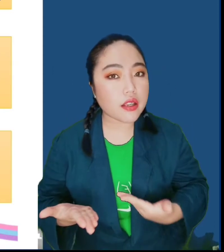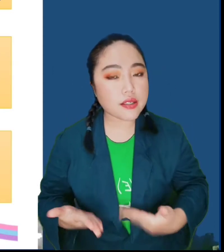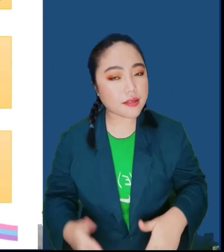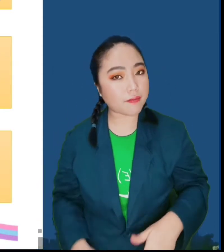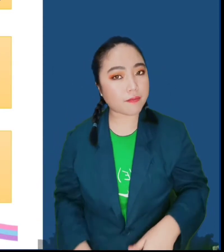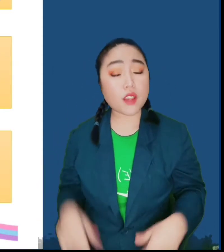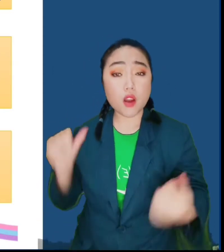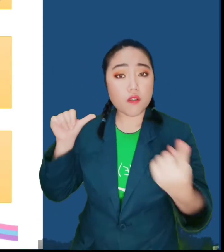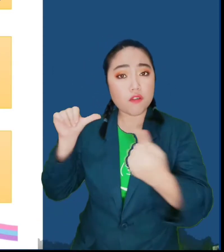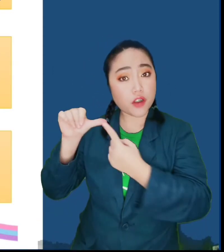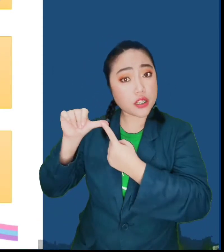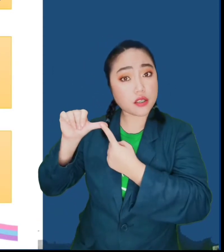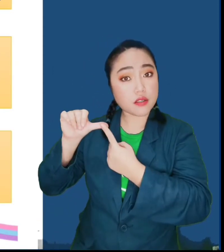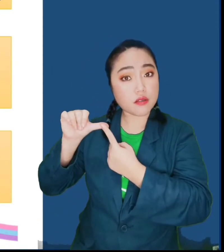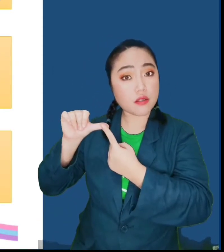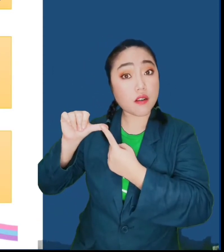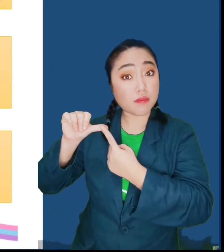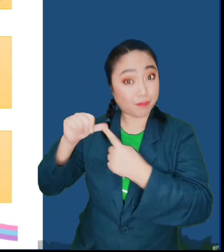First,